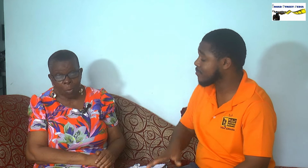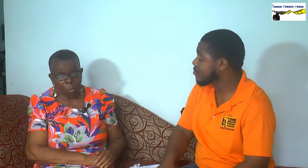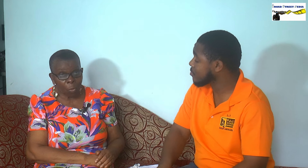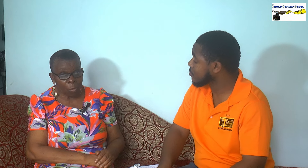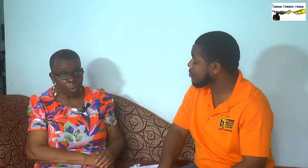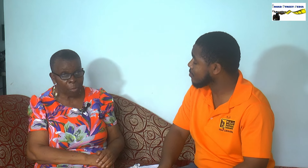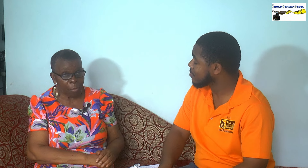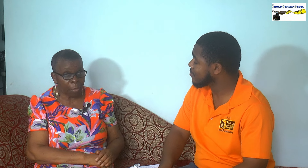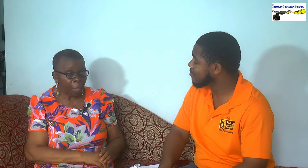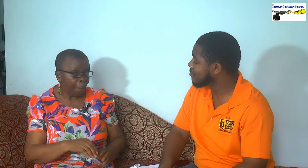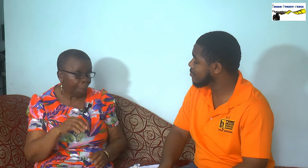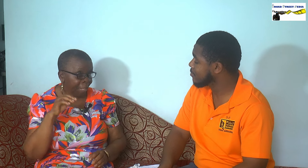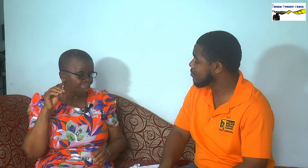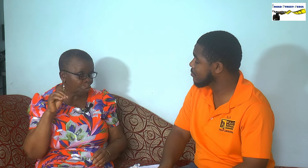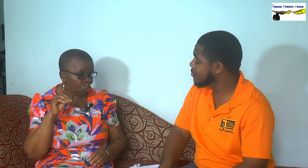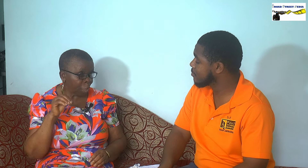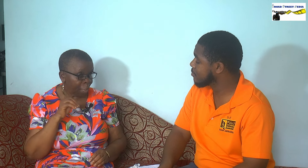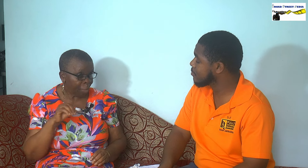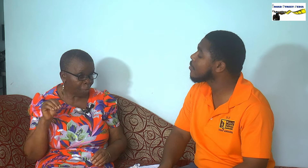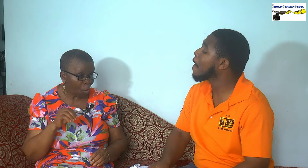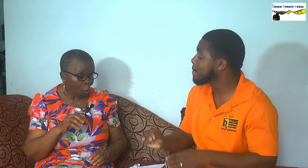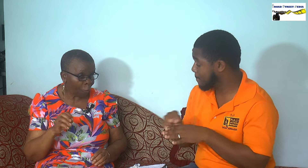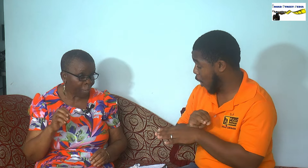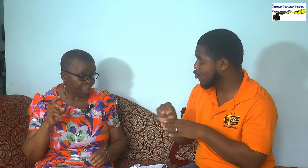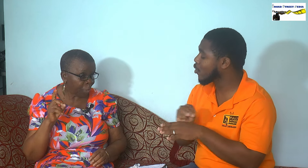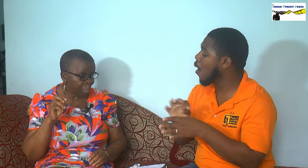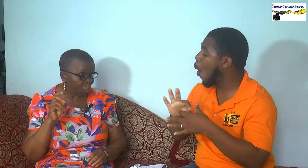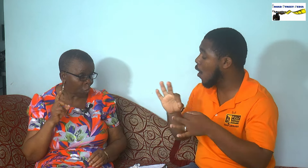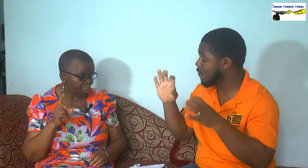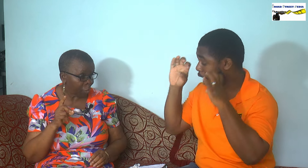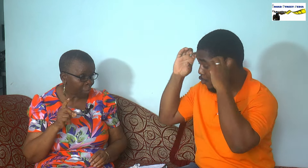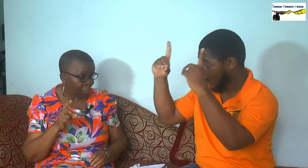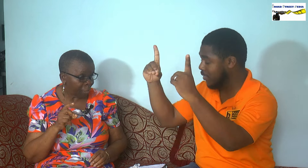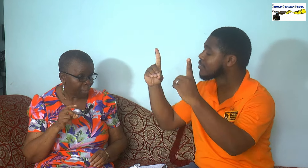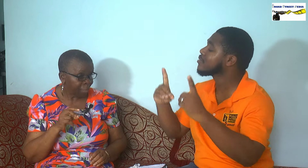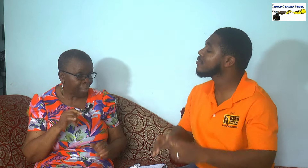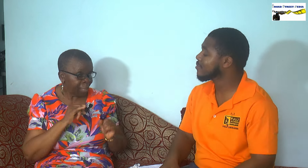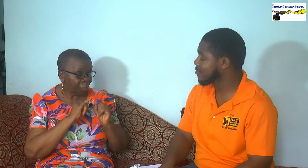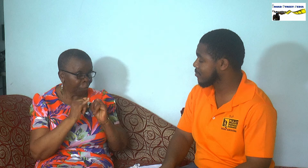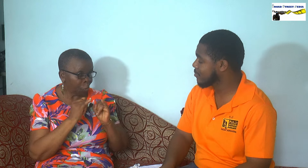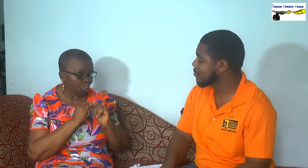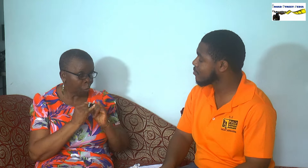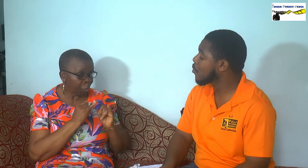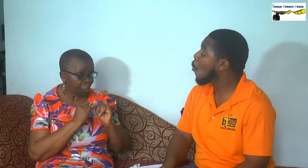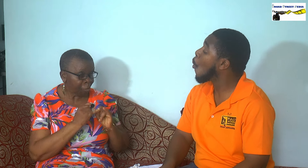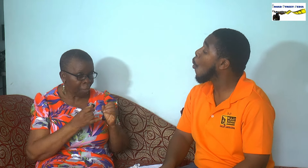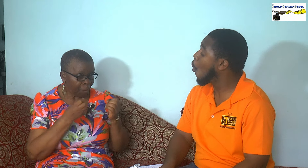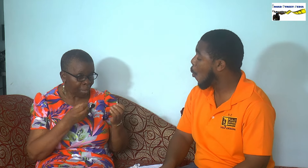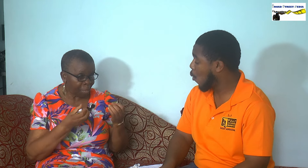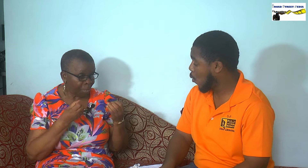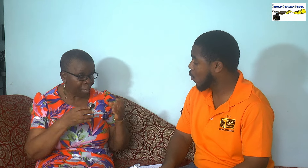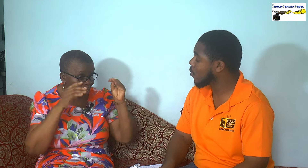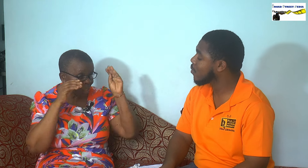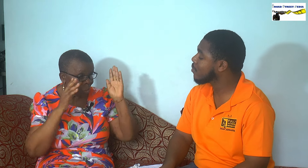Oh. Ministry of Education interviewed many, many